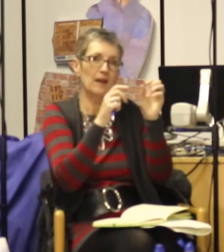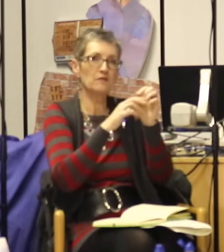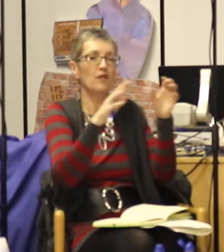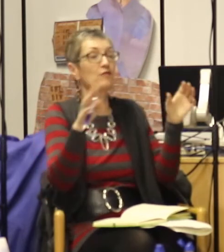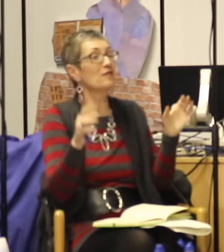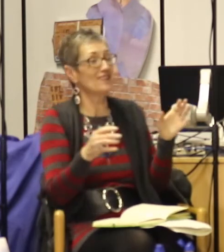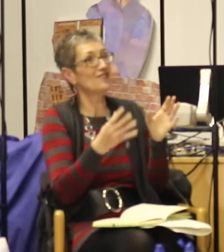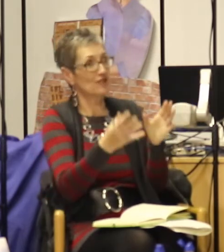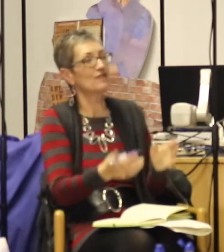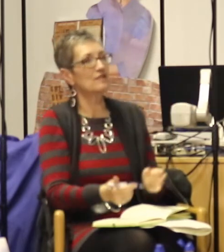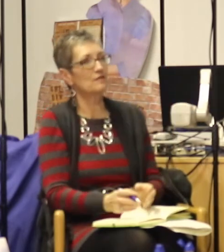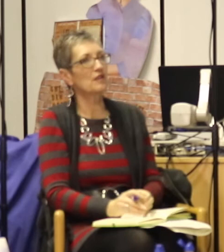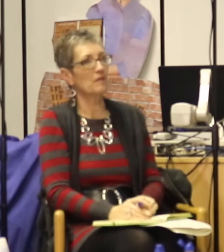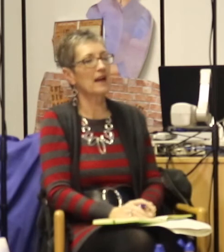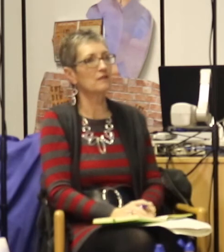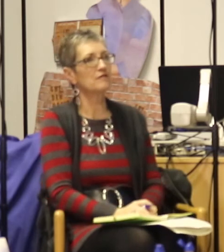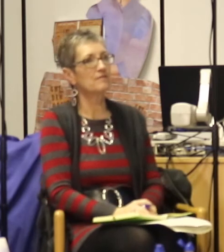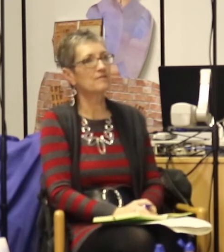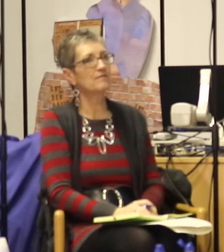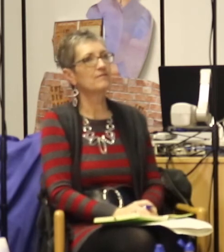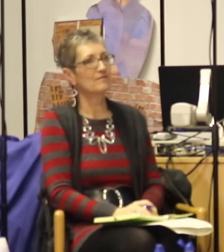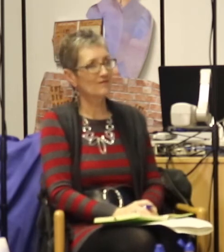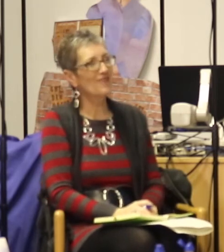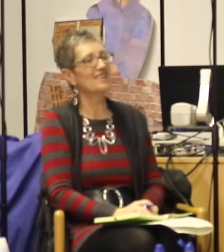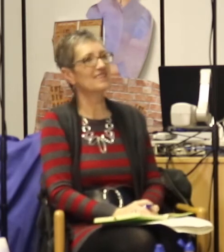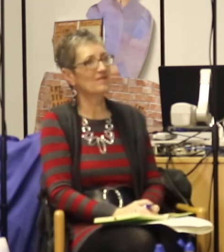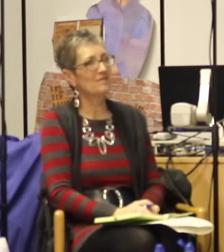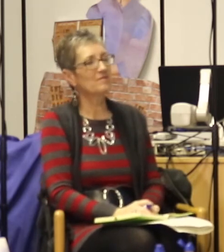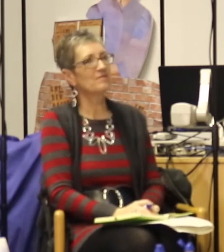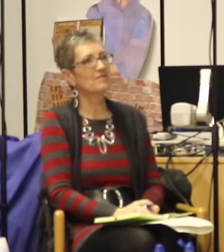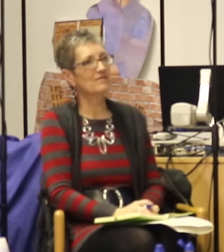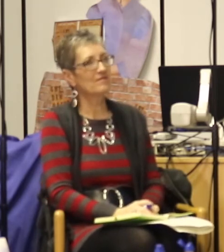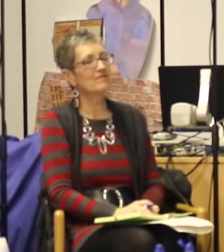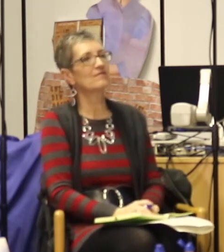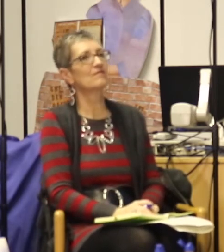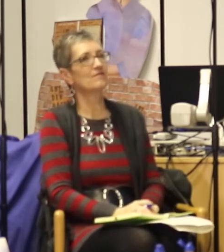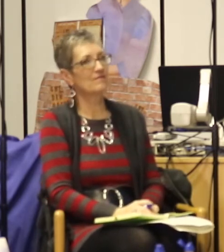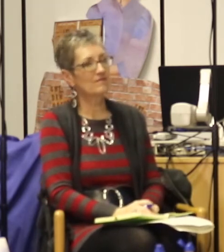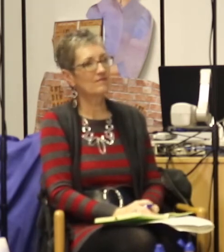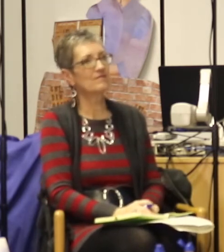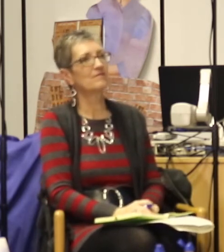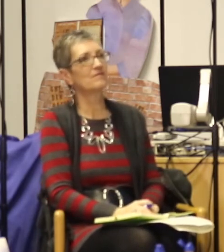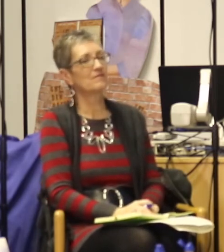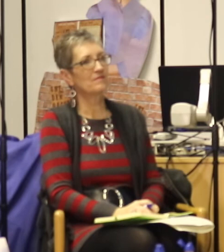how far a reach could this film have? Well, I think it should be national. Right. Every trust should have it on their website so people can access it